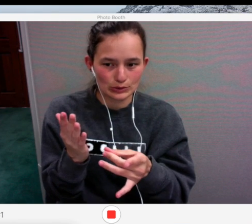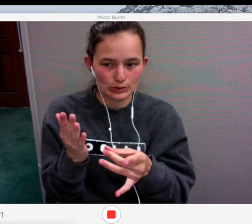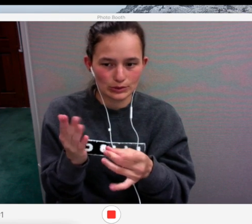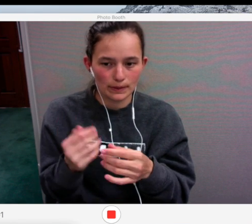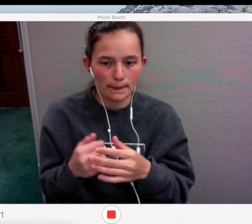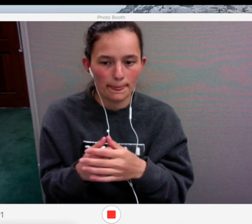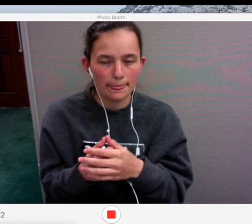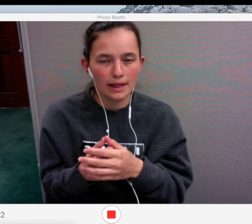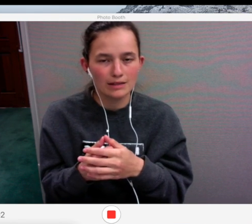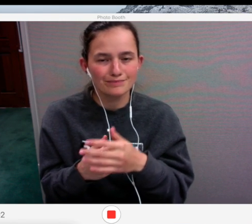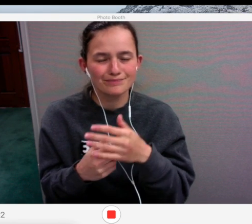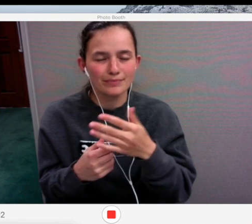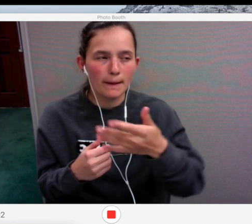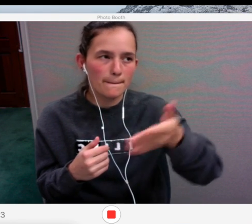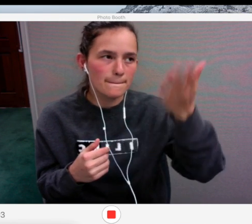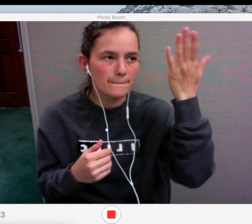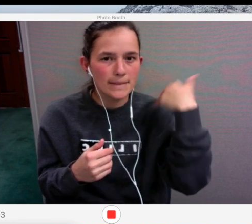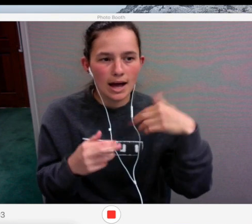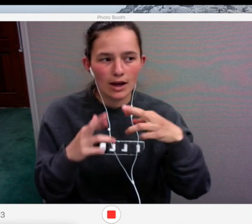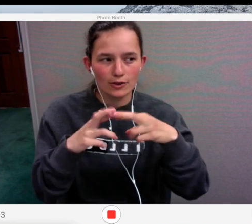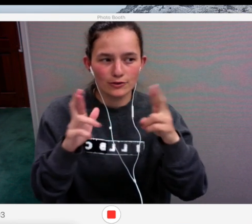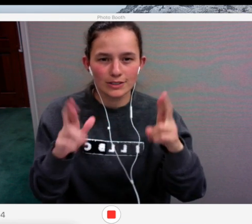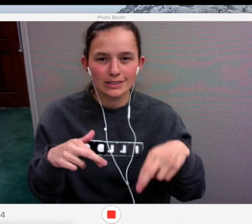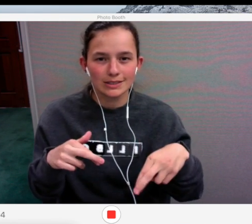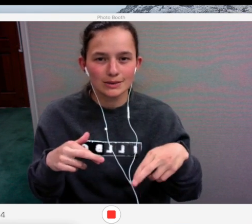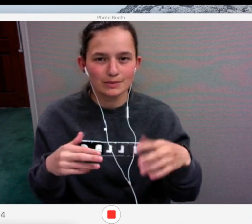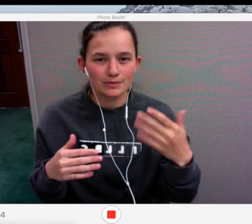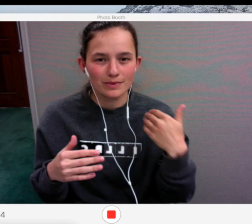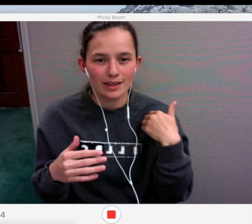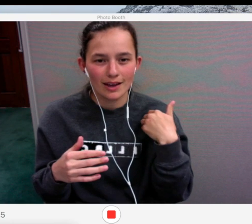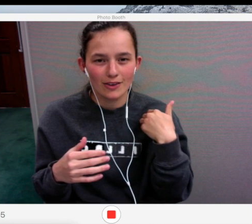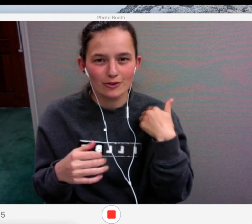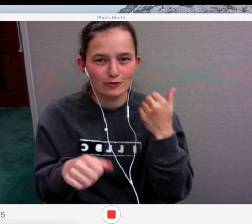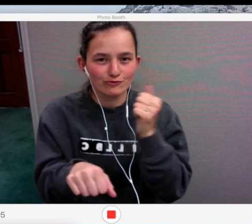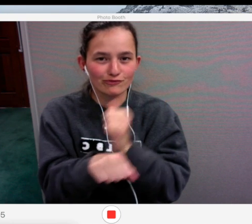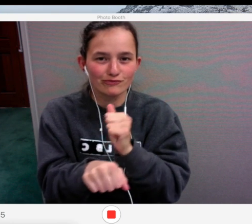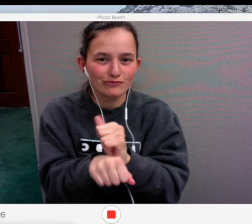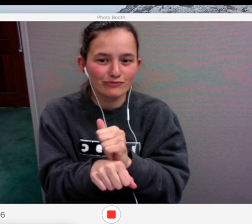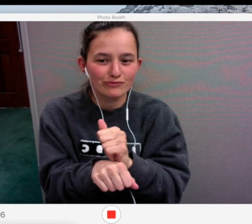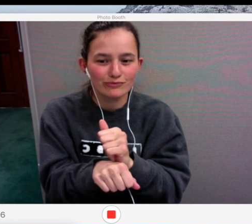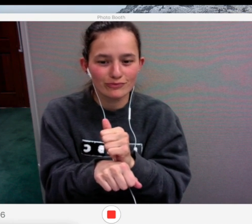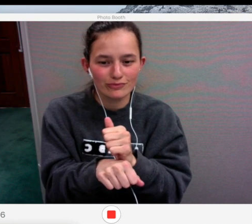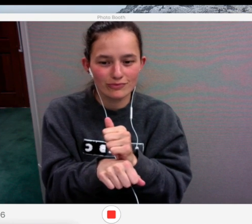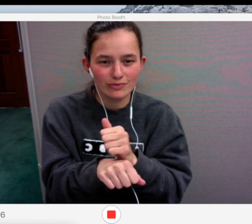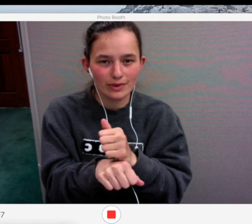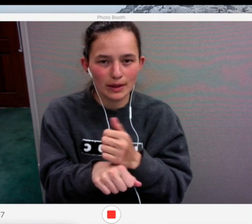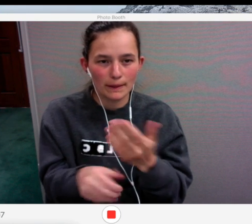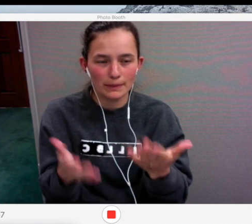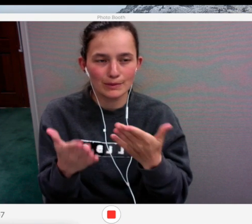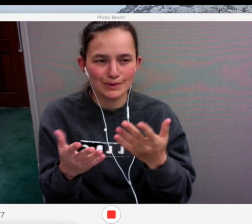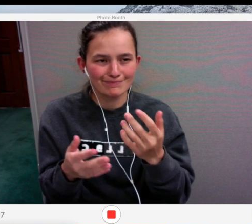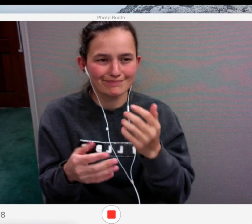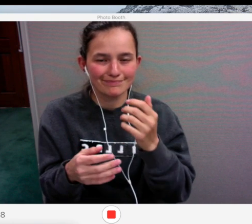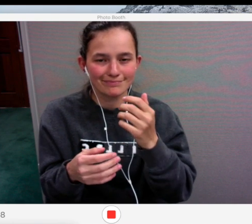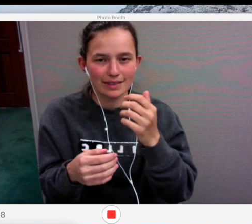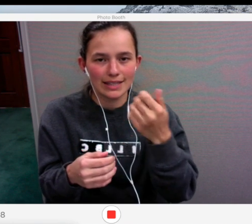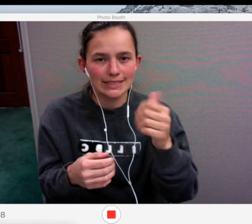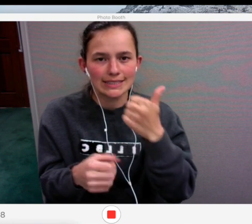Traditionally, resumes have listed your employment from the most recent back in